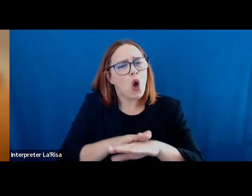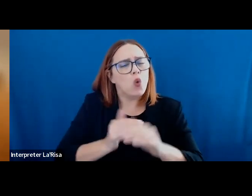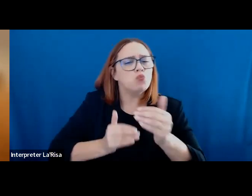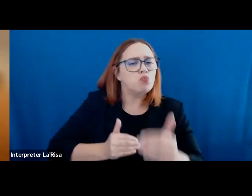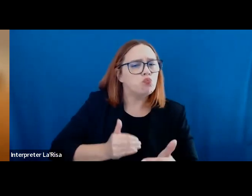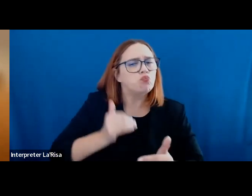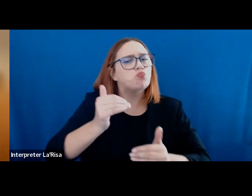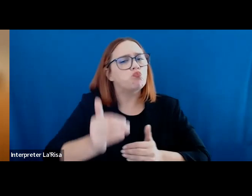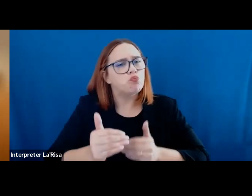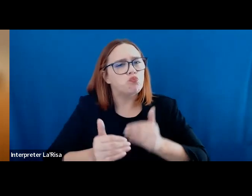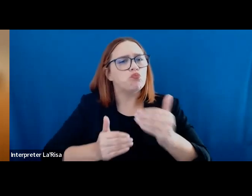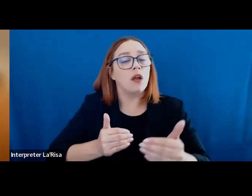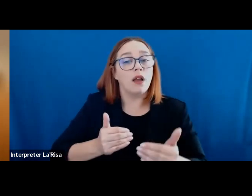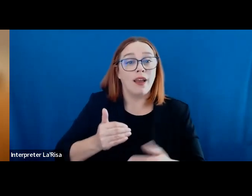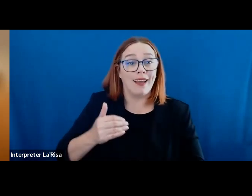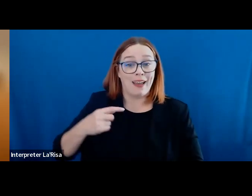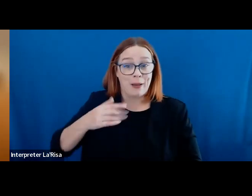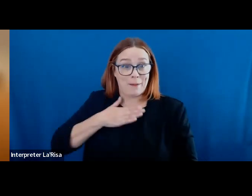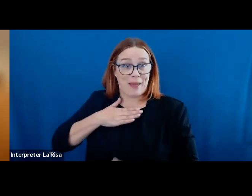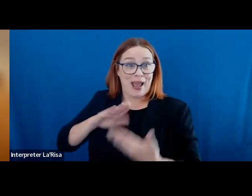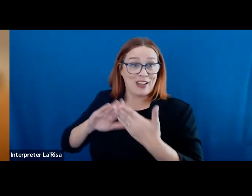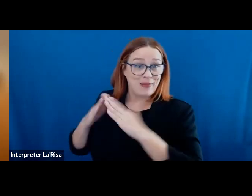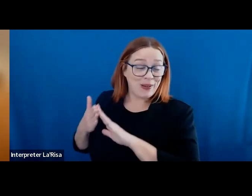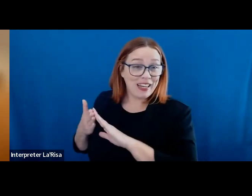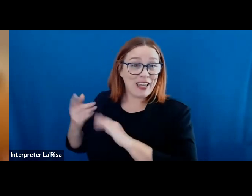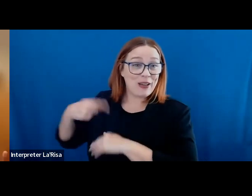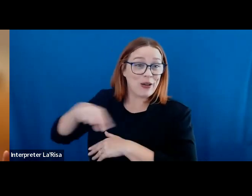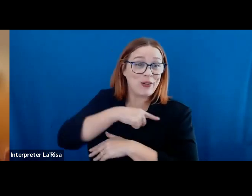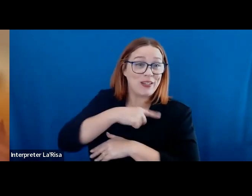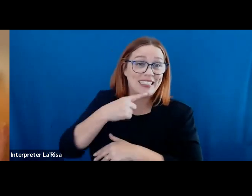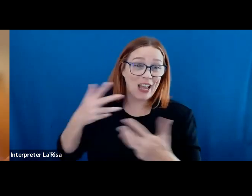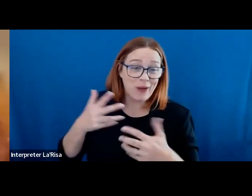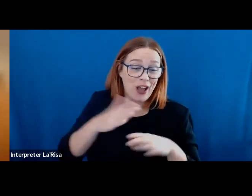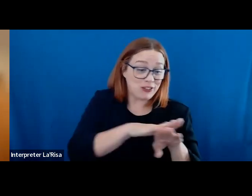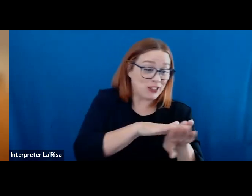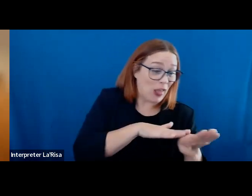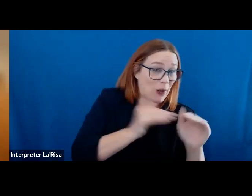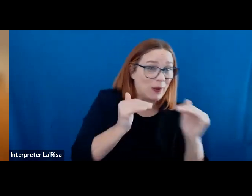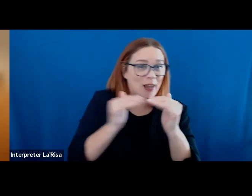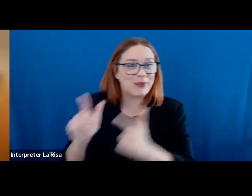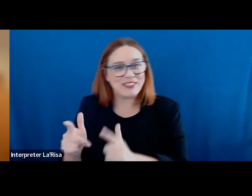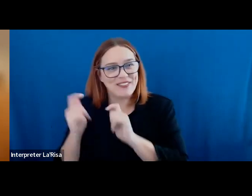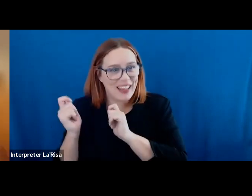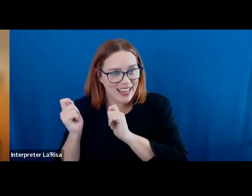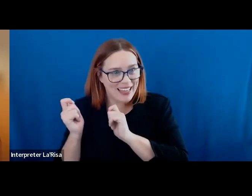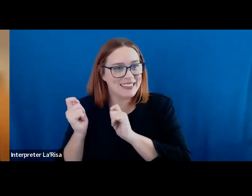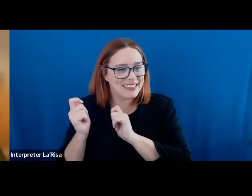the community, slow is fast. That sounds a little counterintuitive,